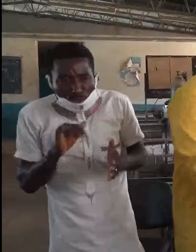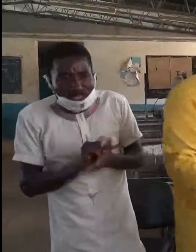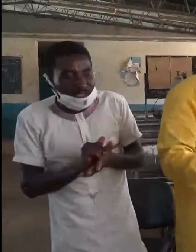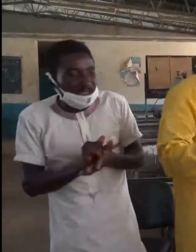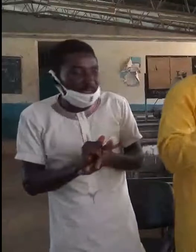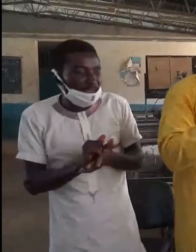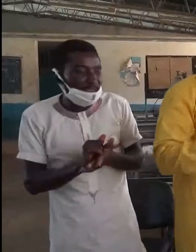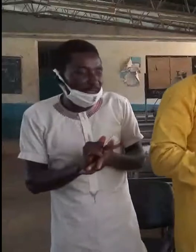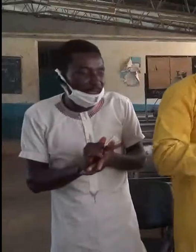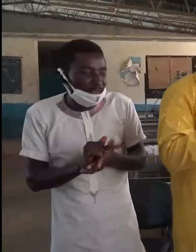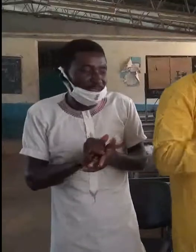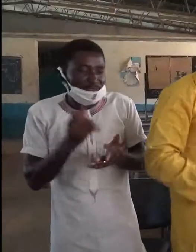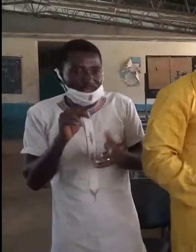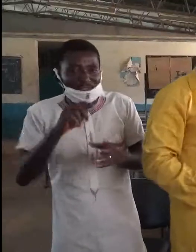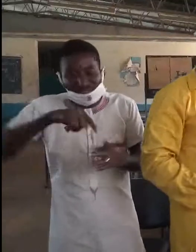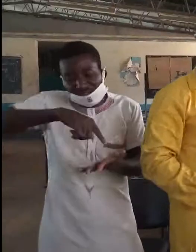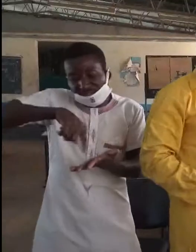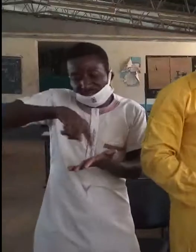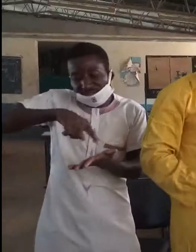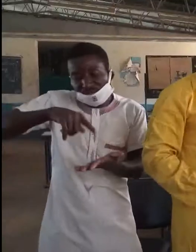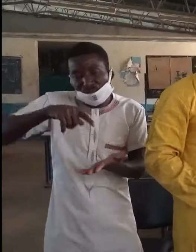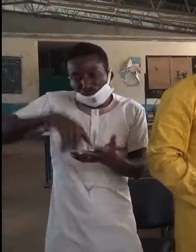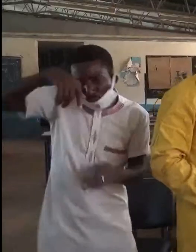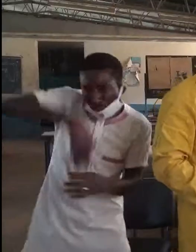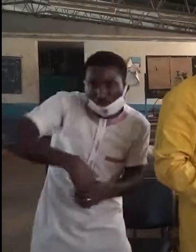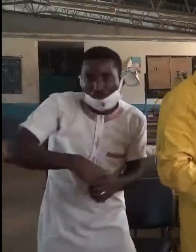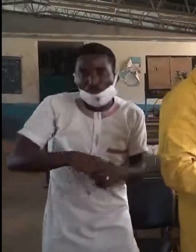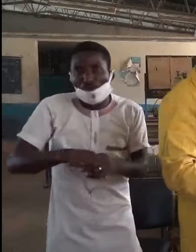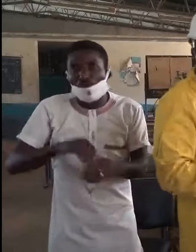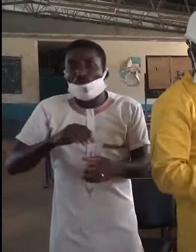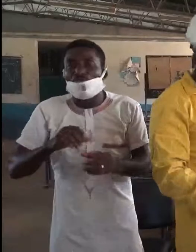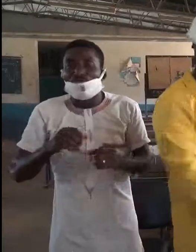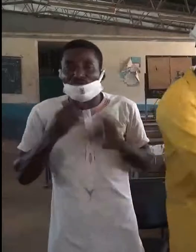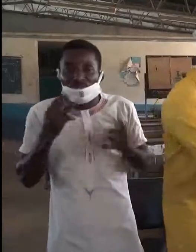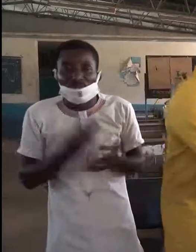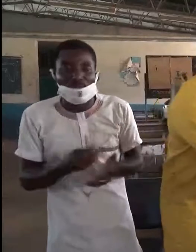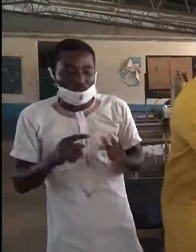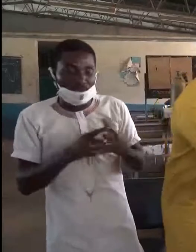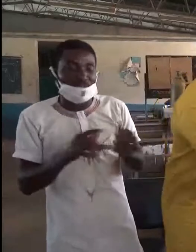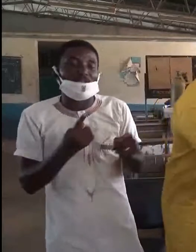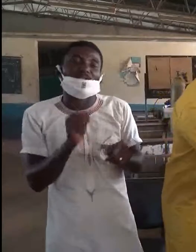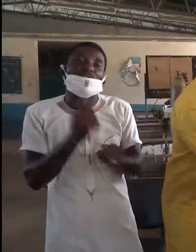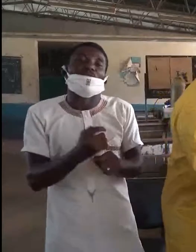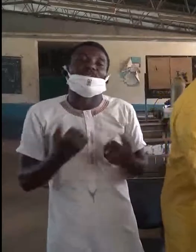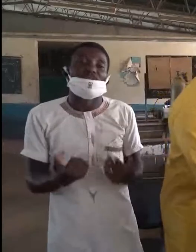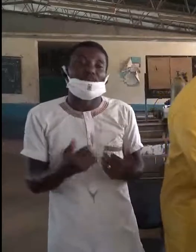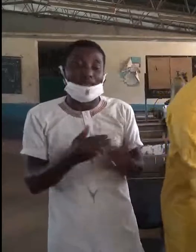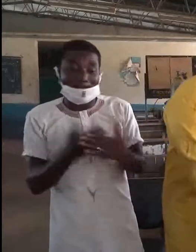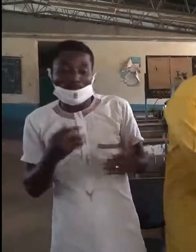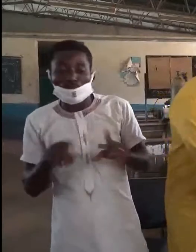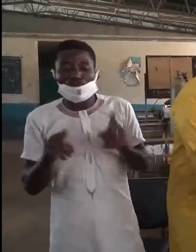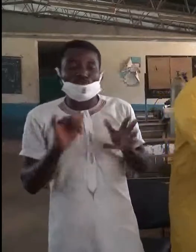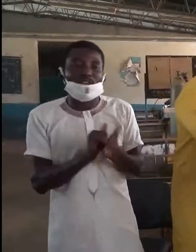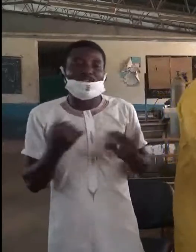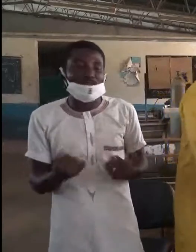of the drill to go into the workpiece comfortably. Now we'll start the work. But before we do that, let's